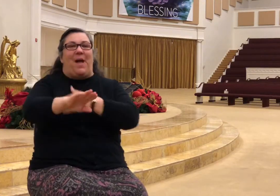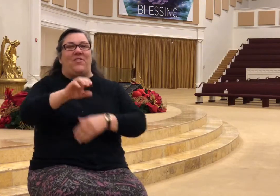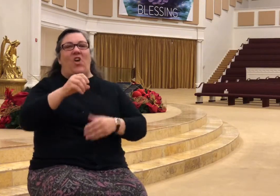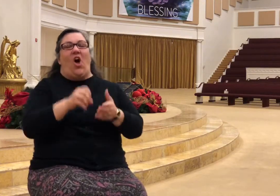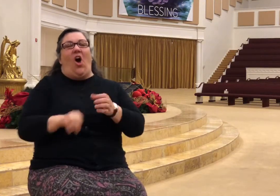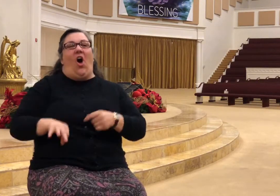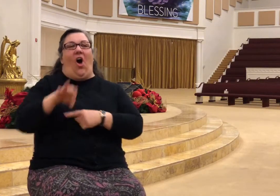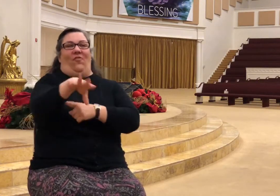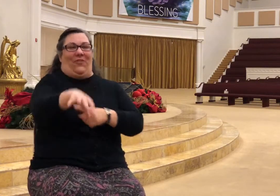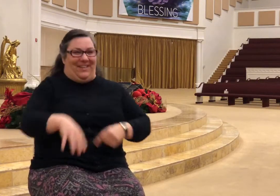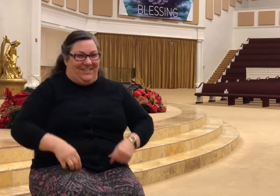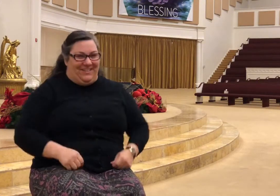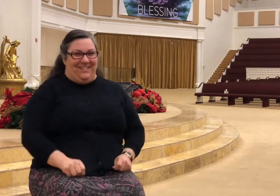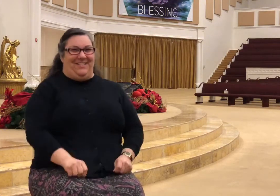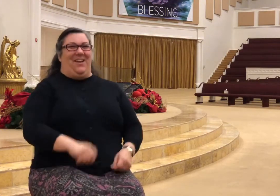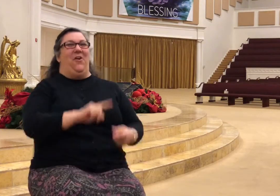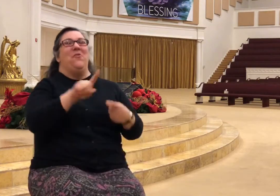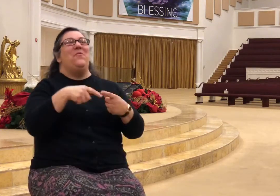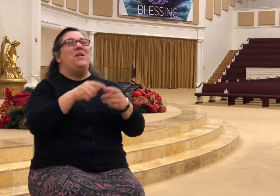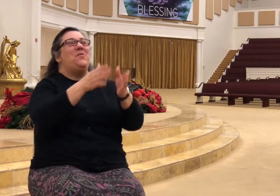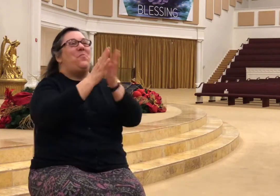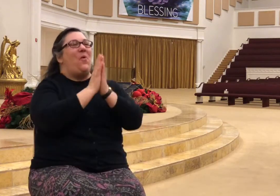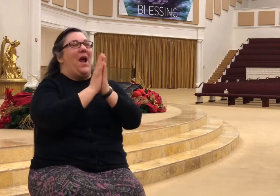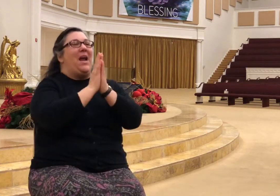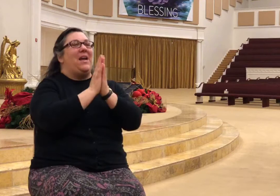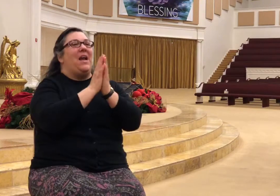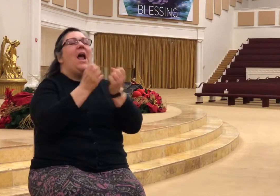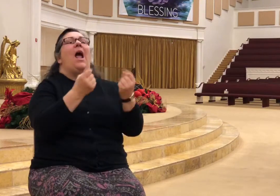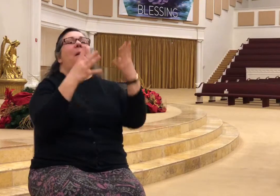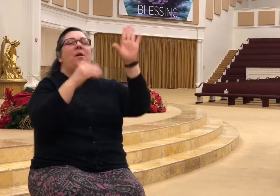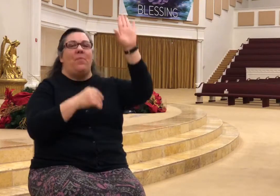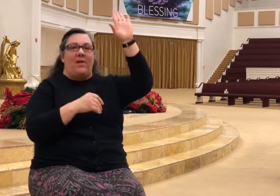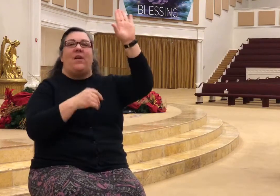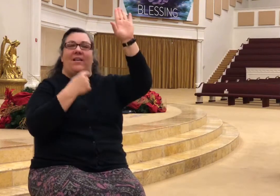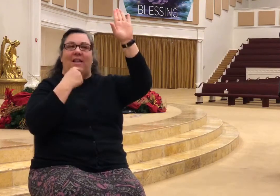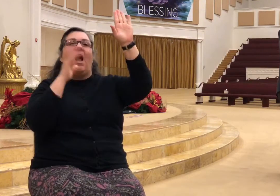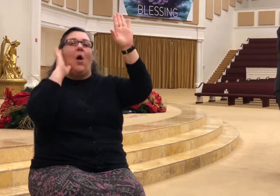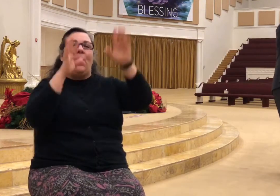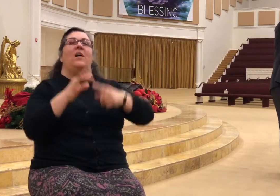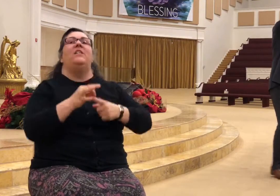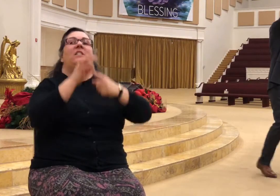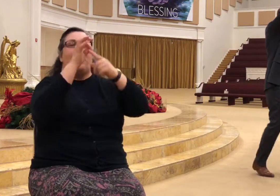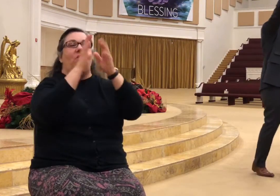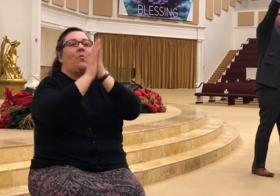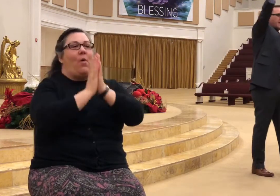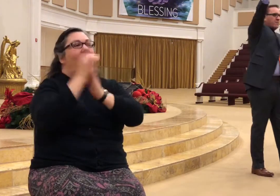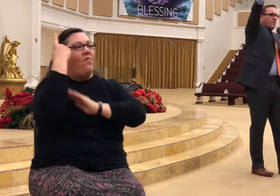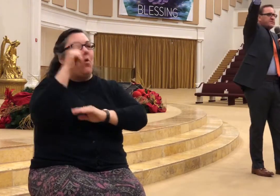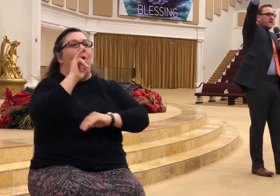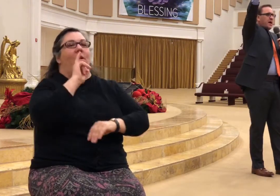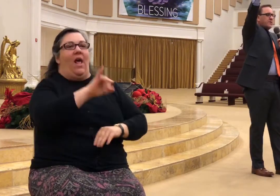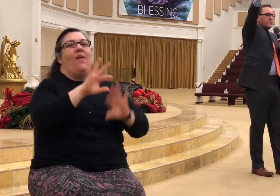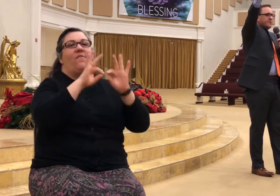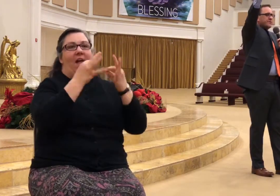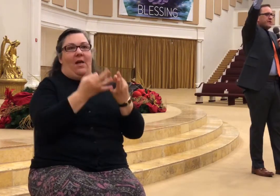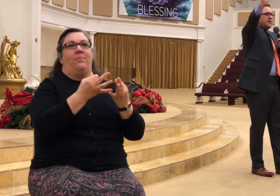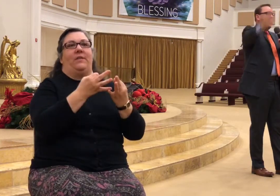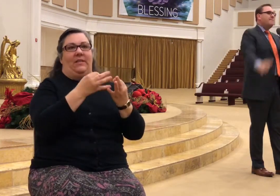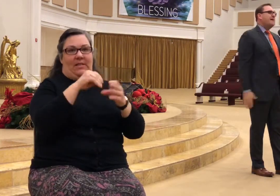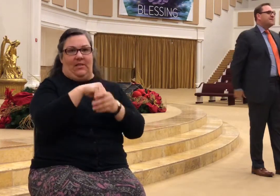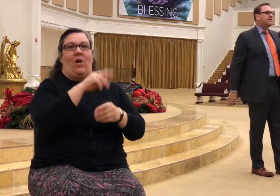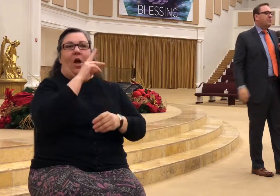And so when you pray, I want you to pray. How many lift hands and say, I'm going to make some special prayer for the Jones family in Roatan,